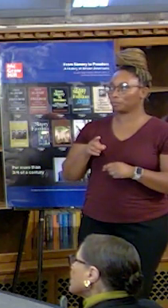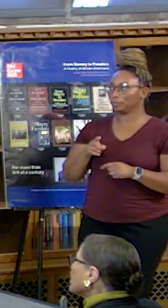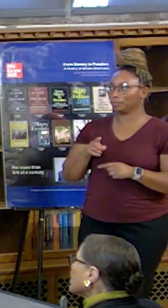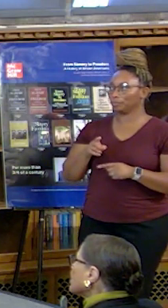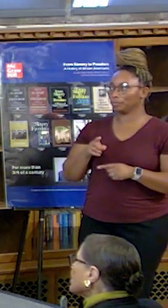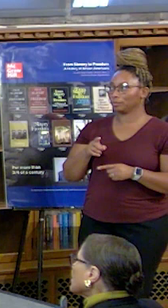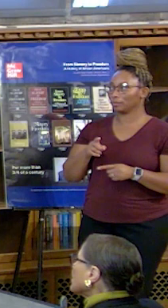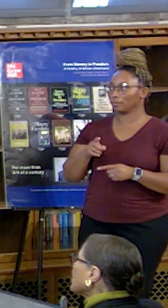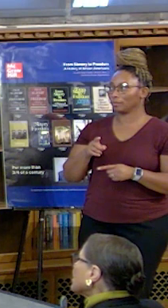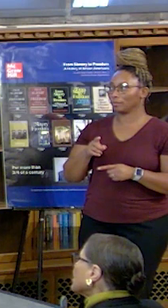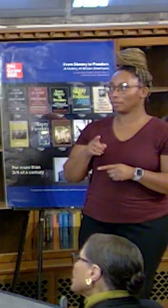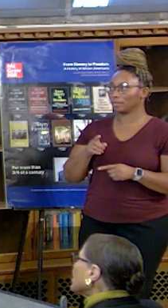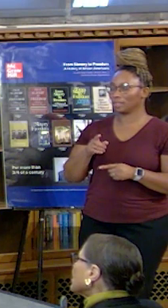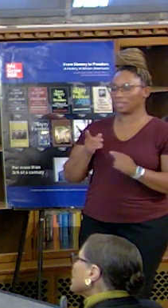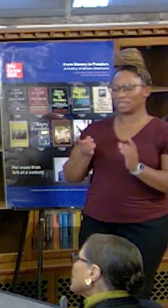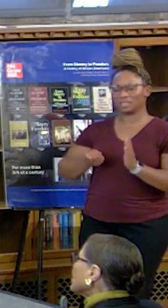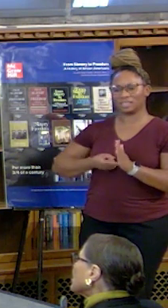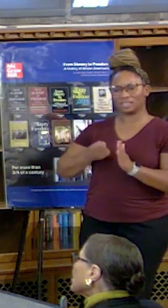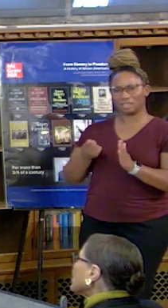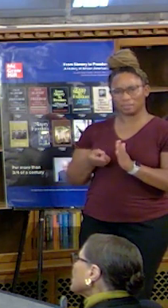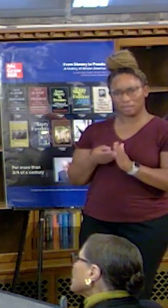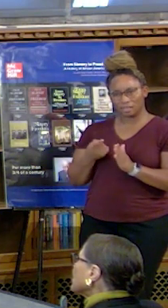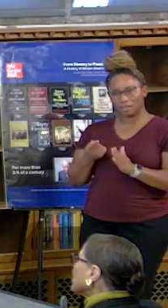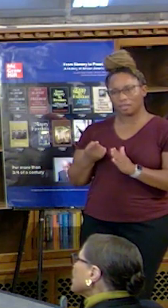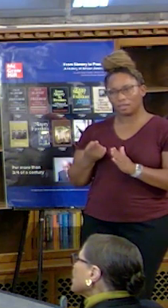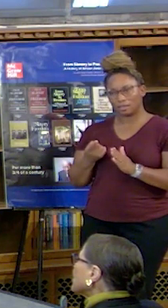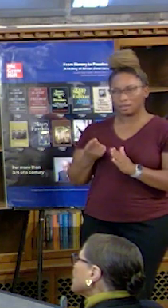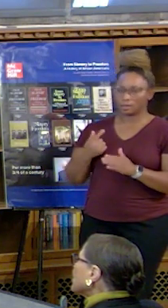say that sometimes we